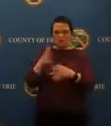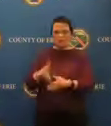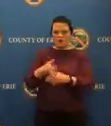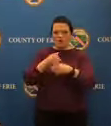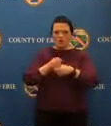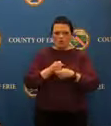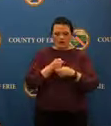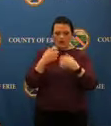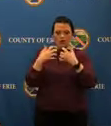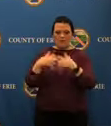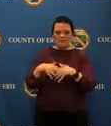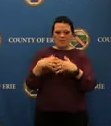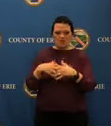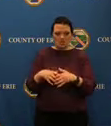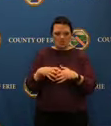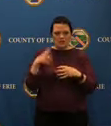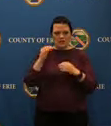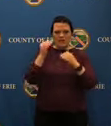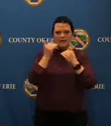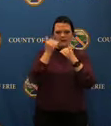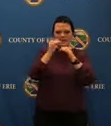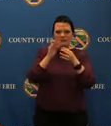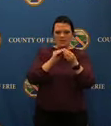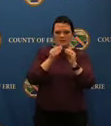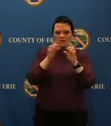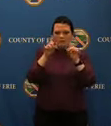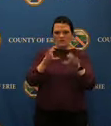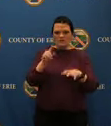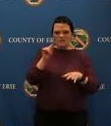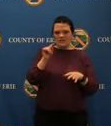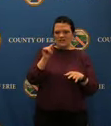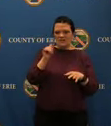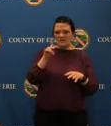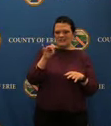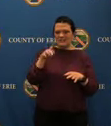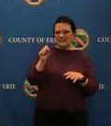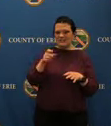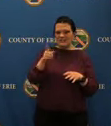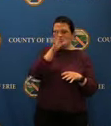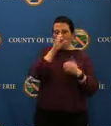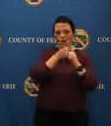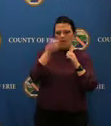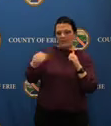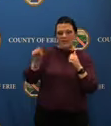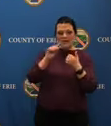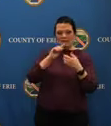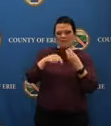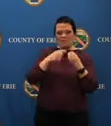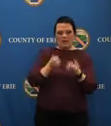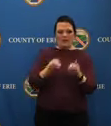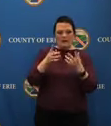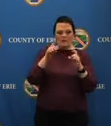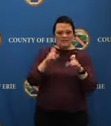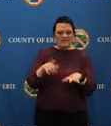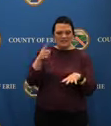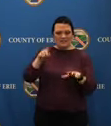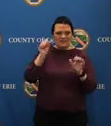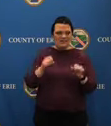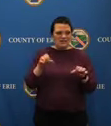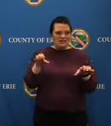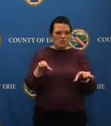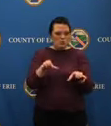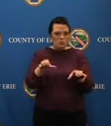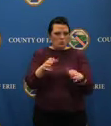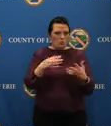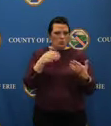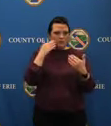the machine and a limited number of test kits. I mean, you have to talk to them about how many tests they're able to do. I know